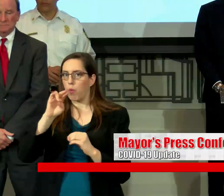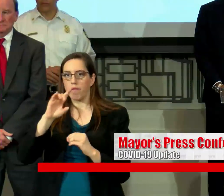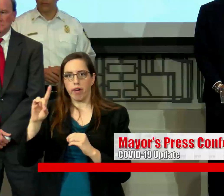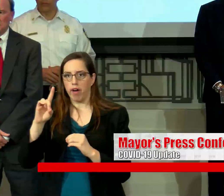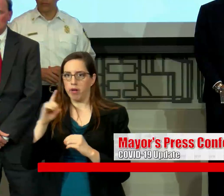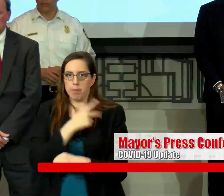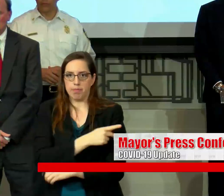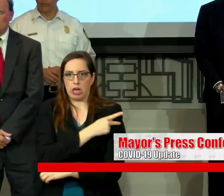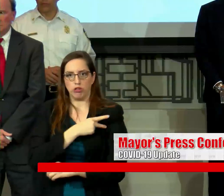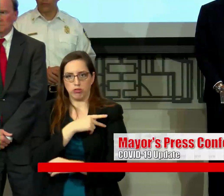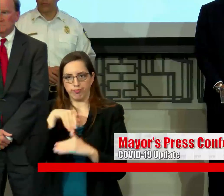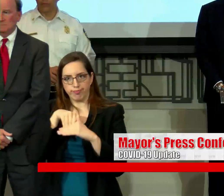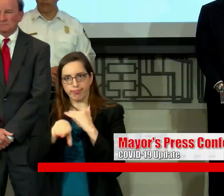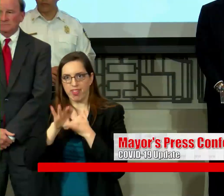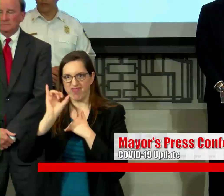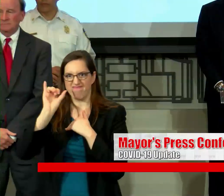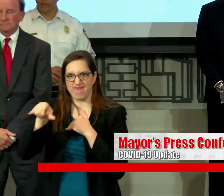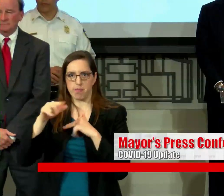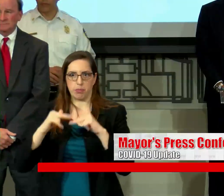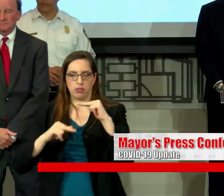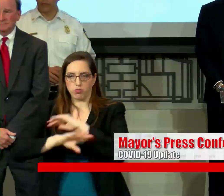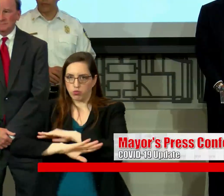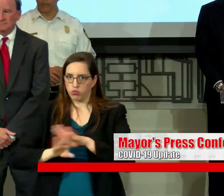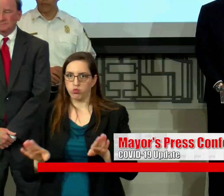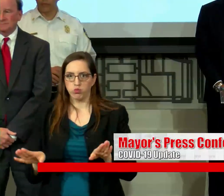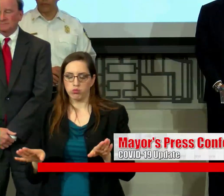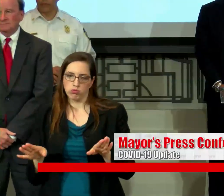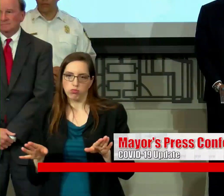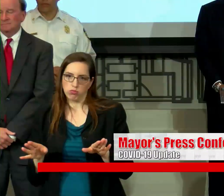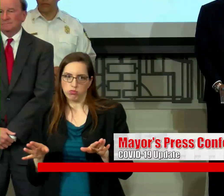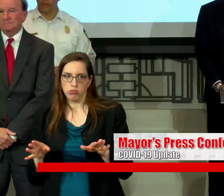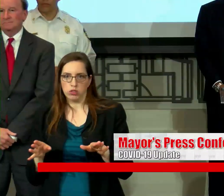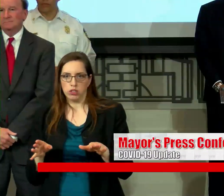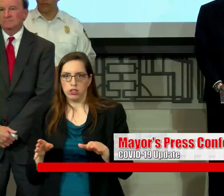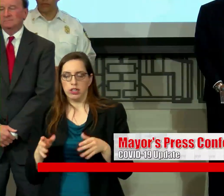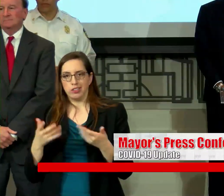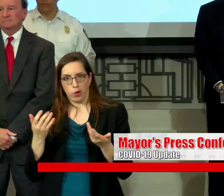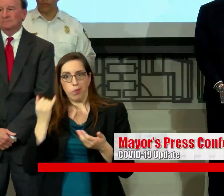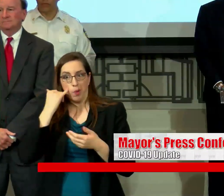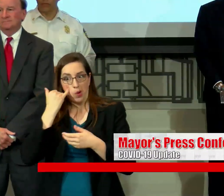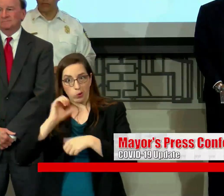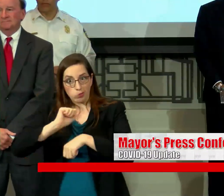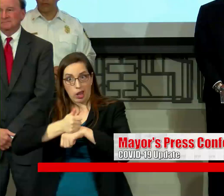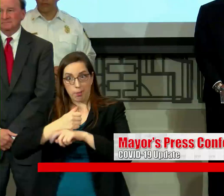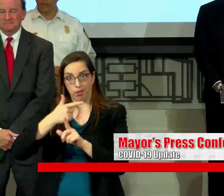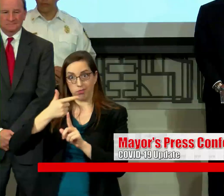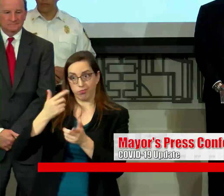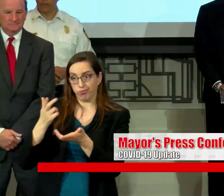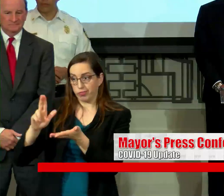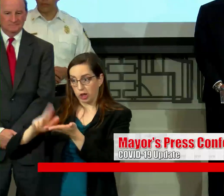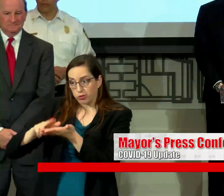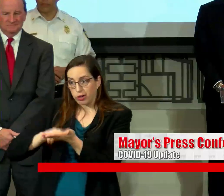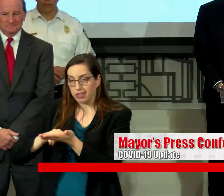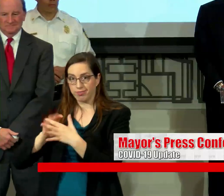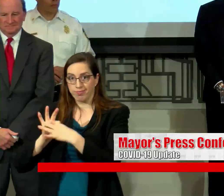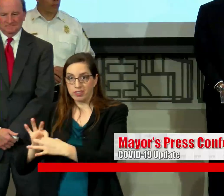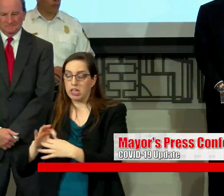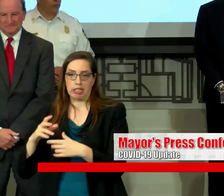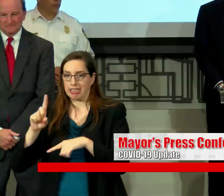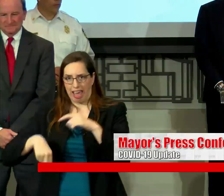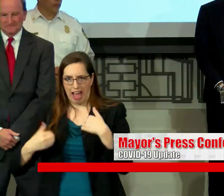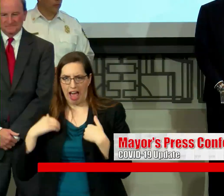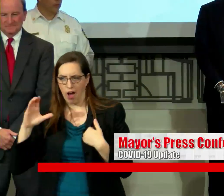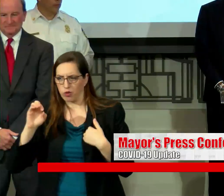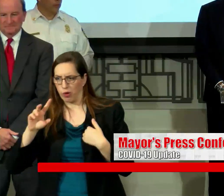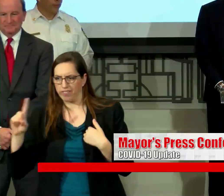patients inside of that facility in terms of making a lease happen. What do you say to that, sir? Well, this